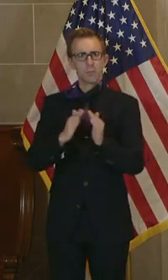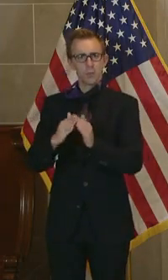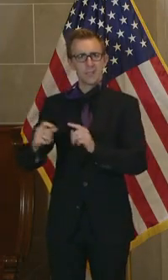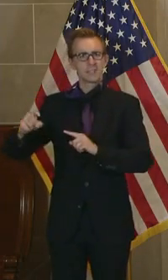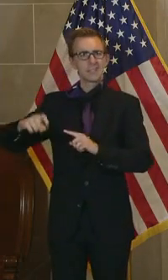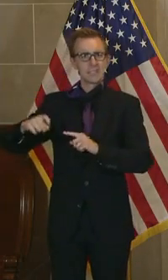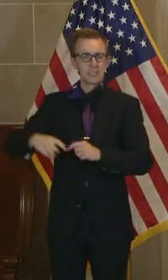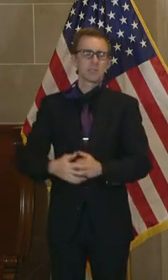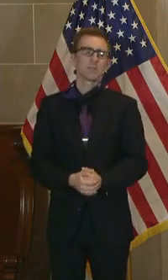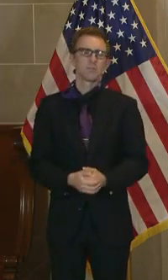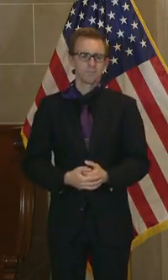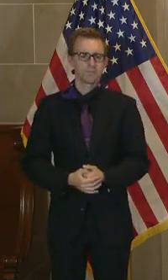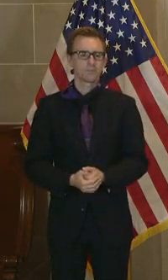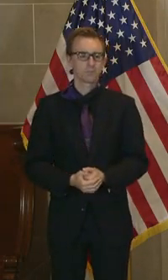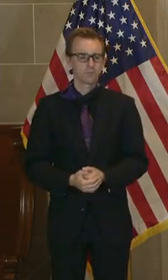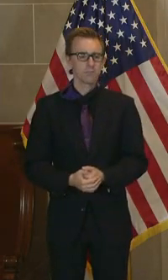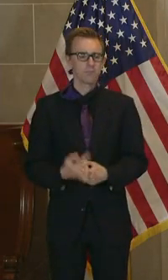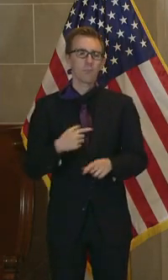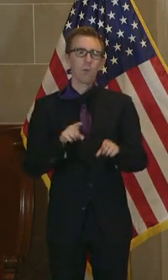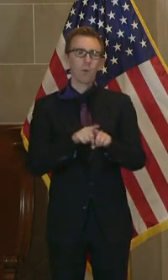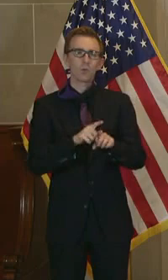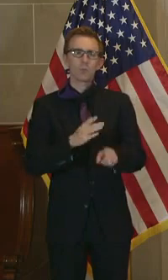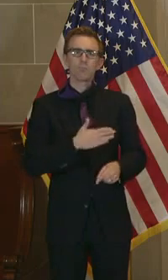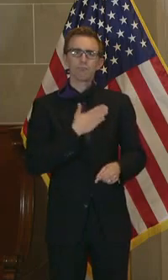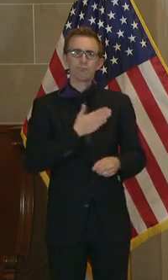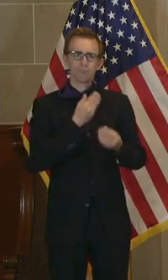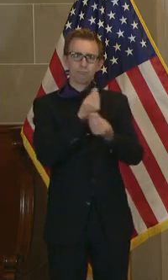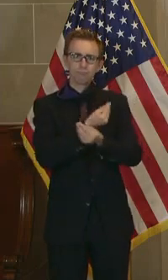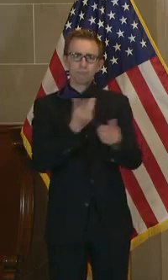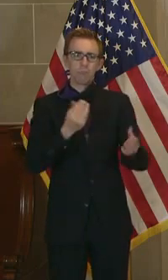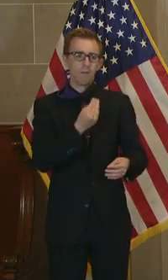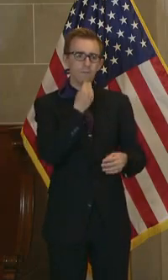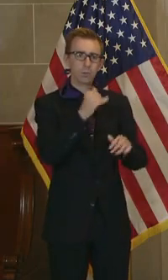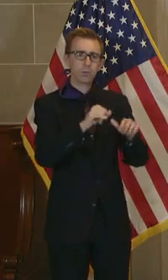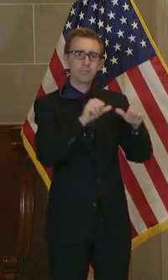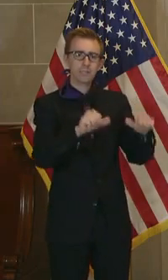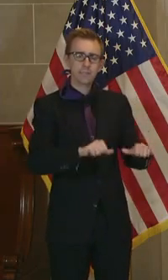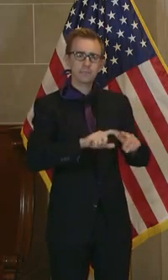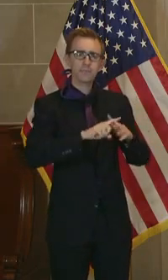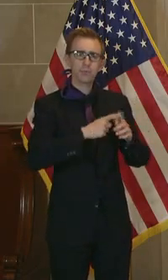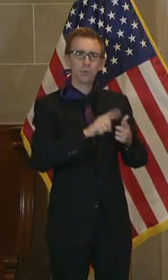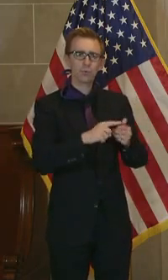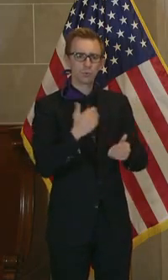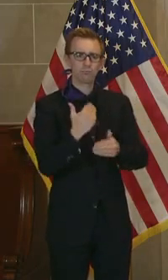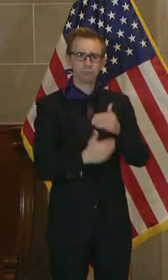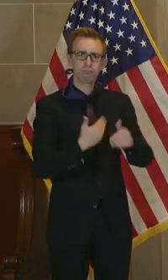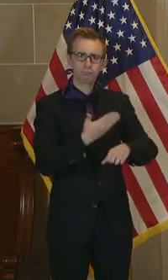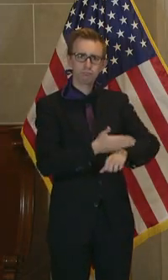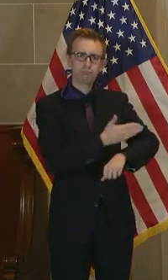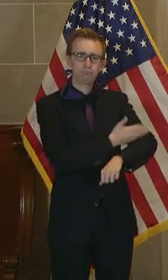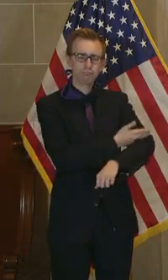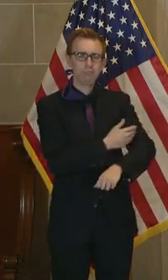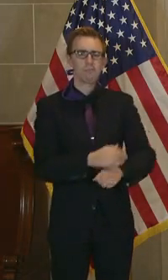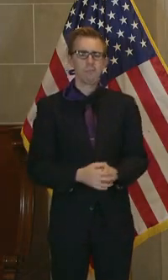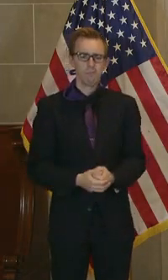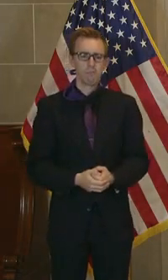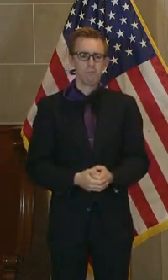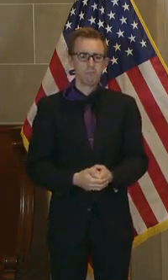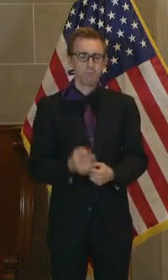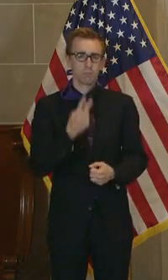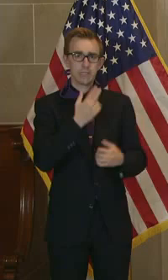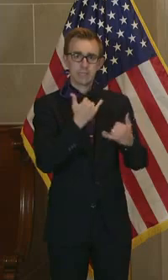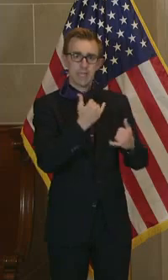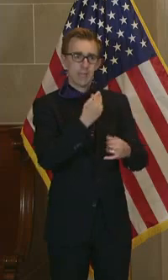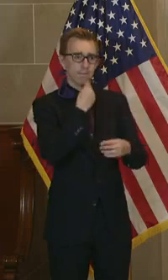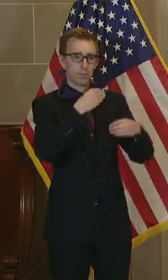need. I'm also happy to report that our food system has started to recover. What you're seeing today in the